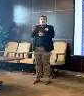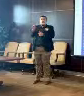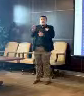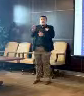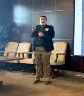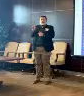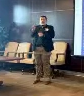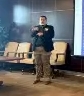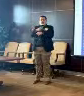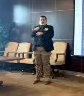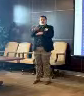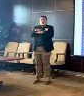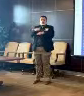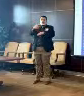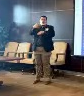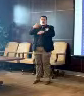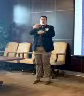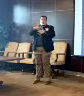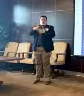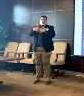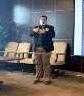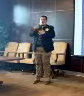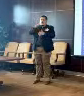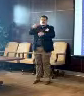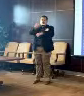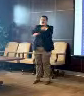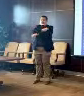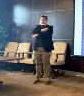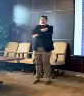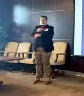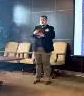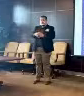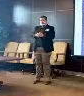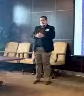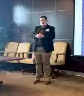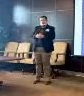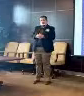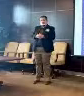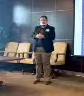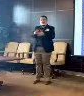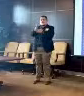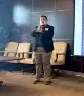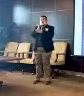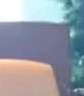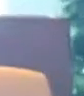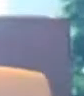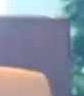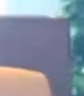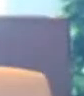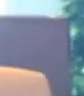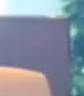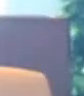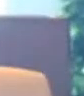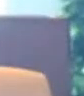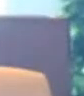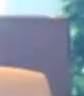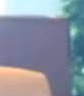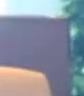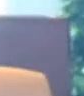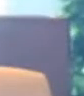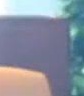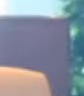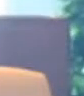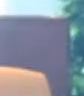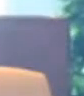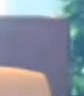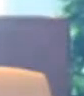of the 48 patients on ventilators are unvaccinated. The average age of the unvaccinated